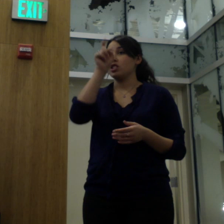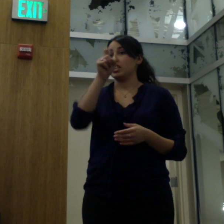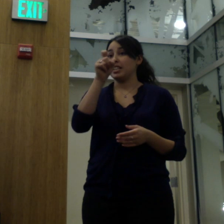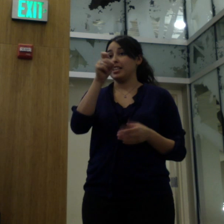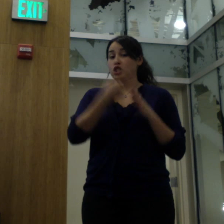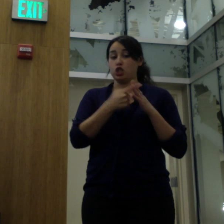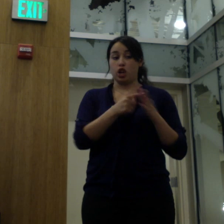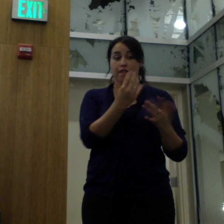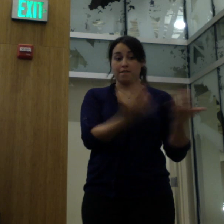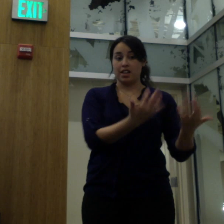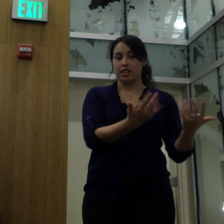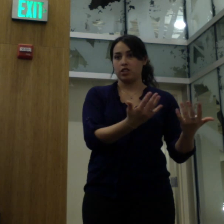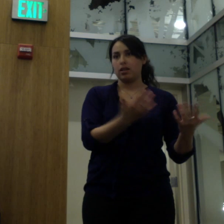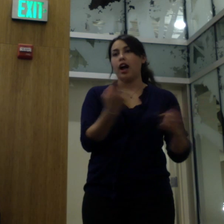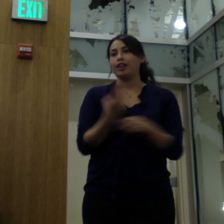Okay?